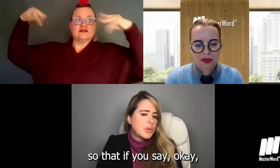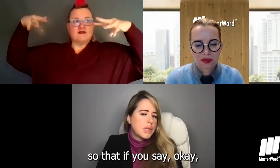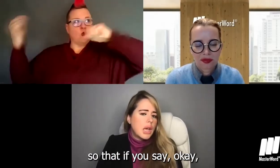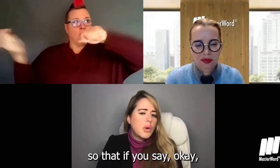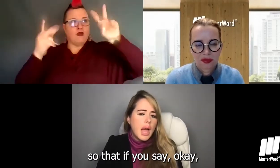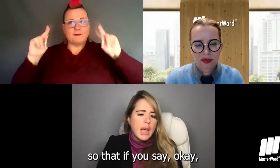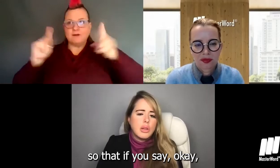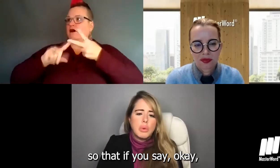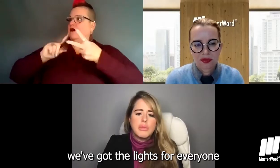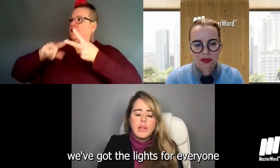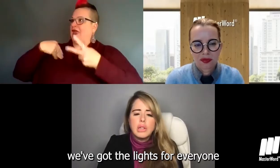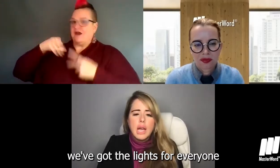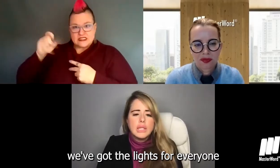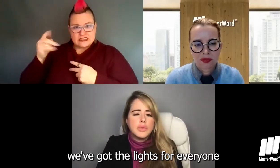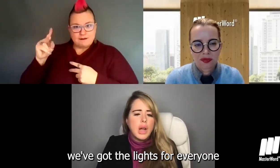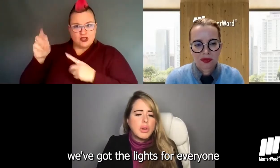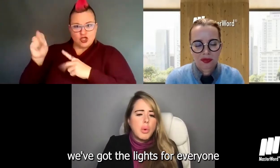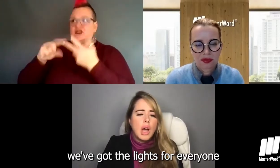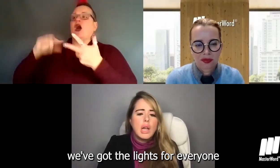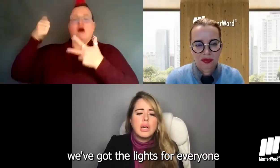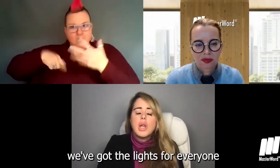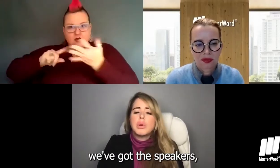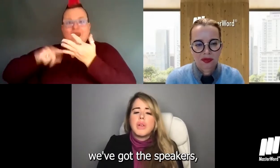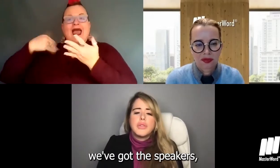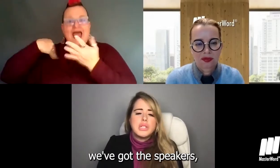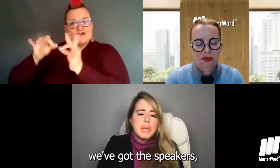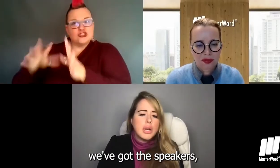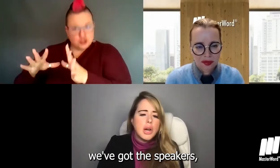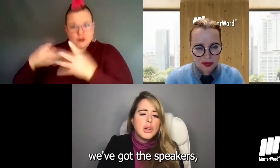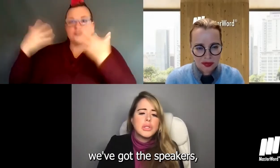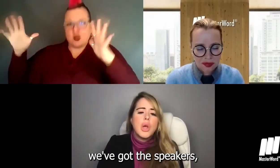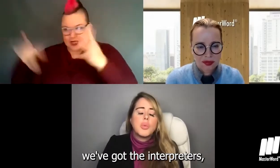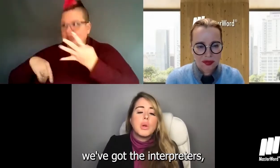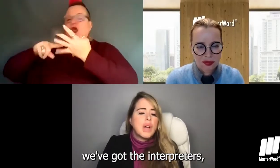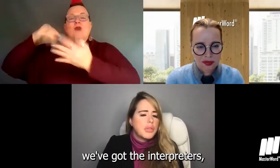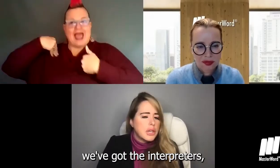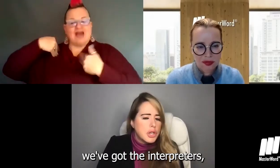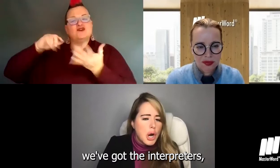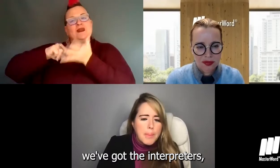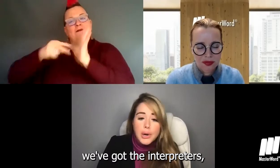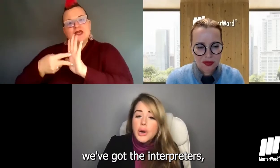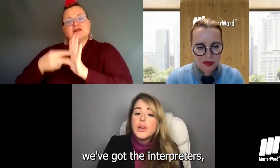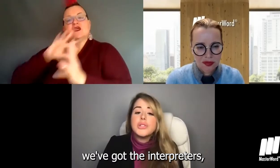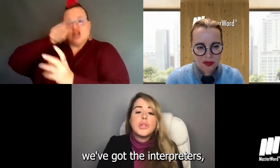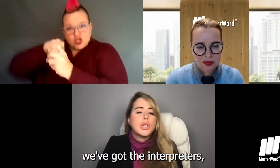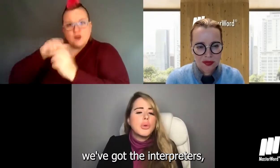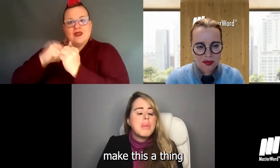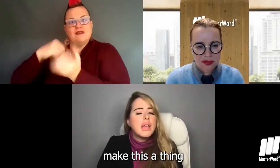say, okay, you know, we've got the lights for everyone, we've got the speakers, we've got the interpreters, you know, make